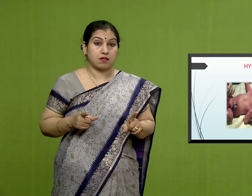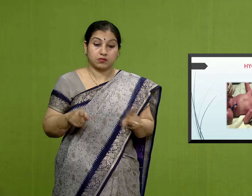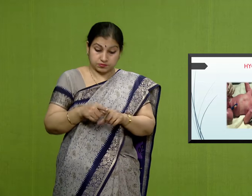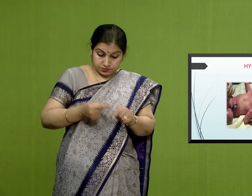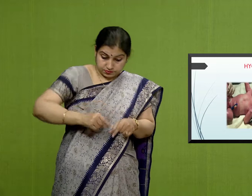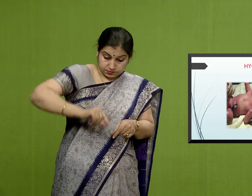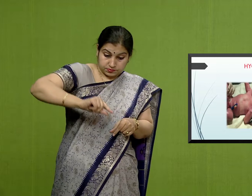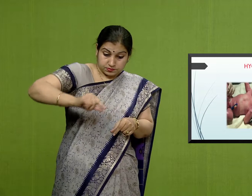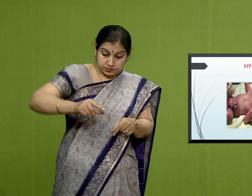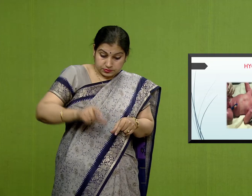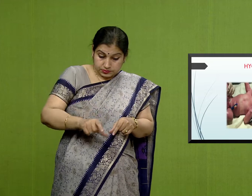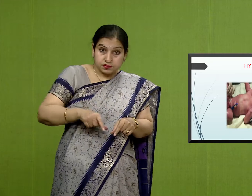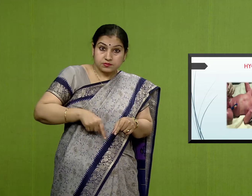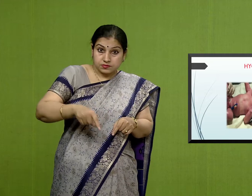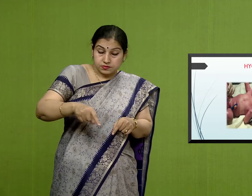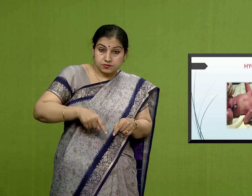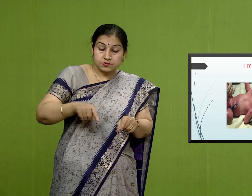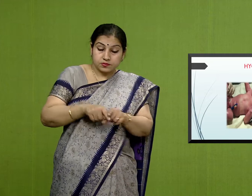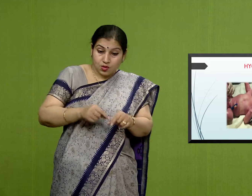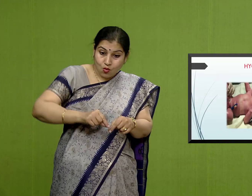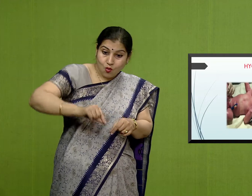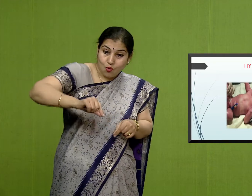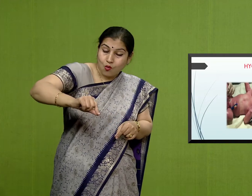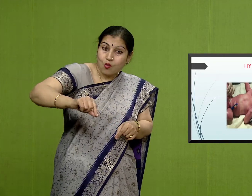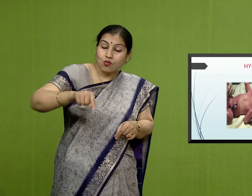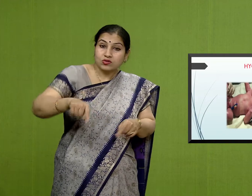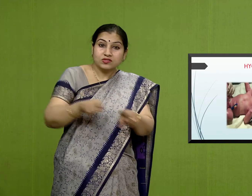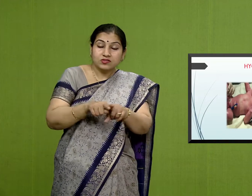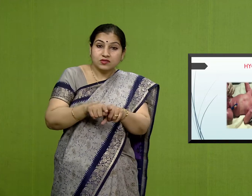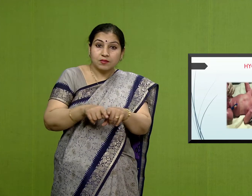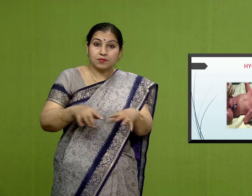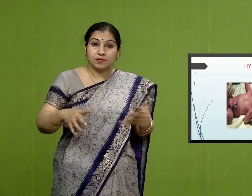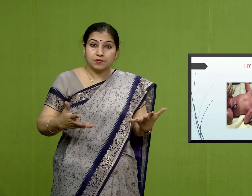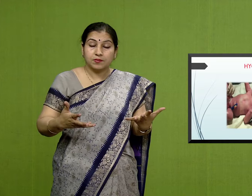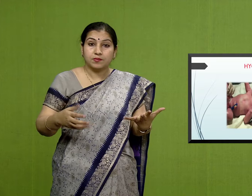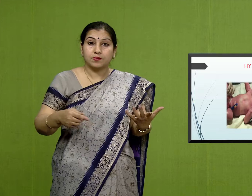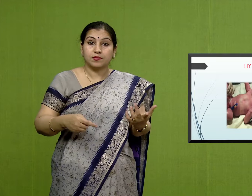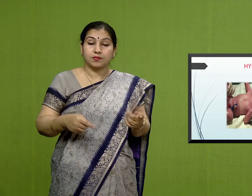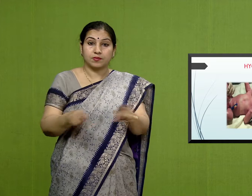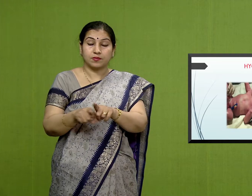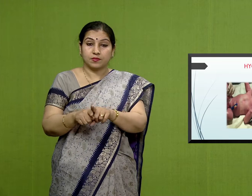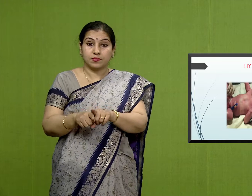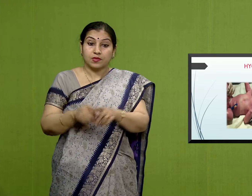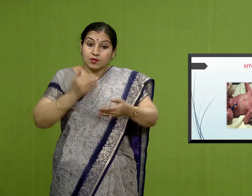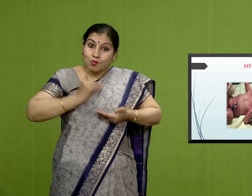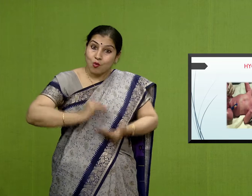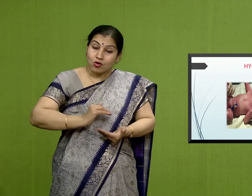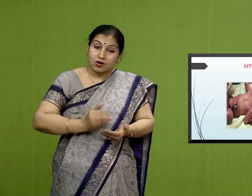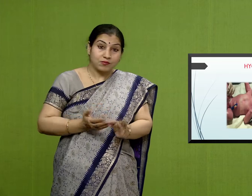Umbilical cord is a long cord-like tissue which connects the newborn and